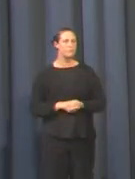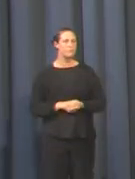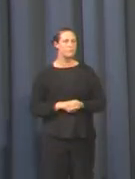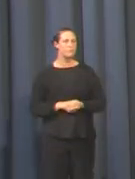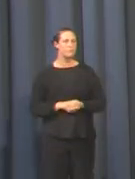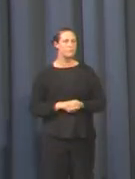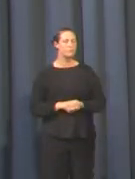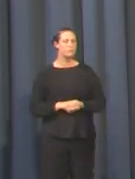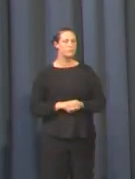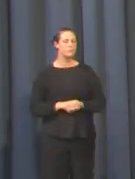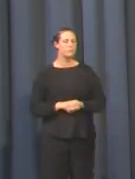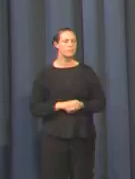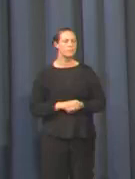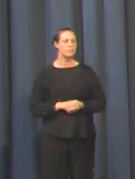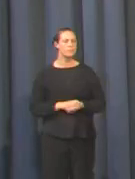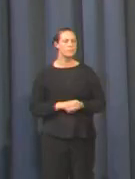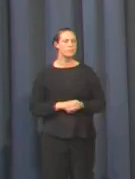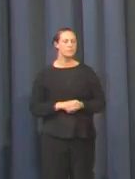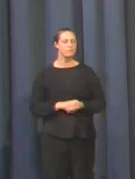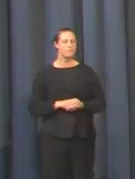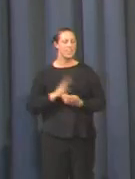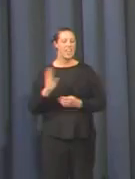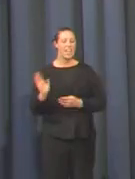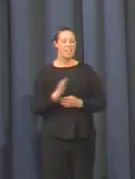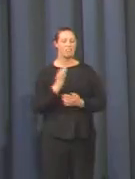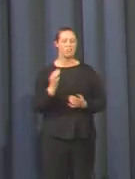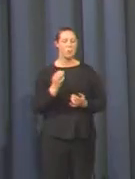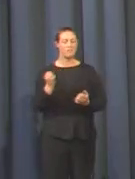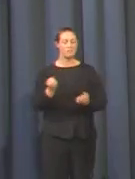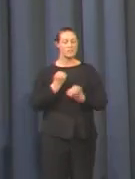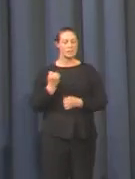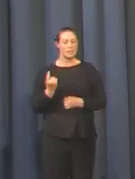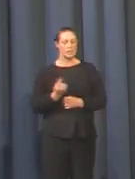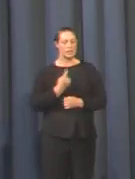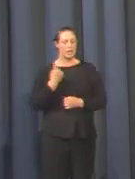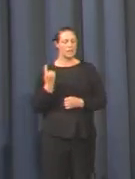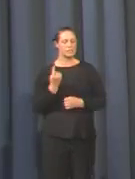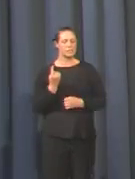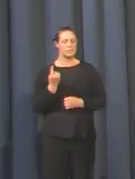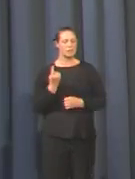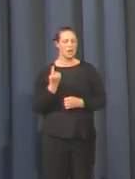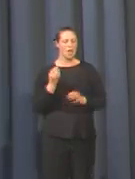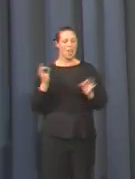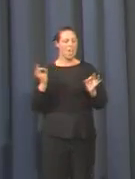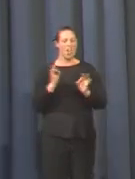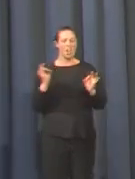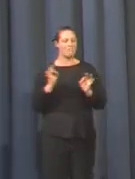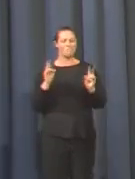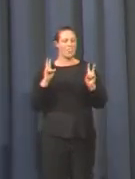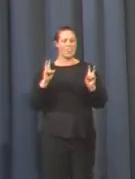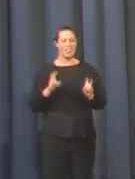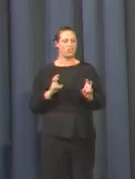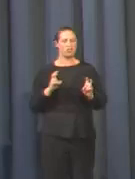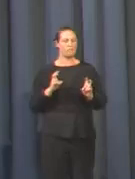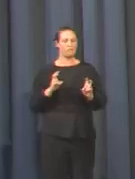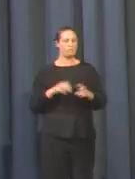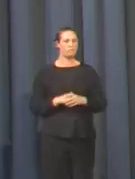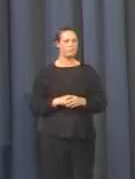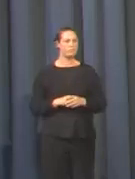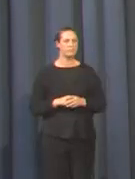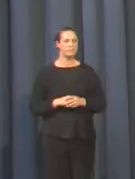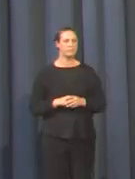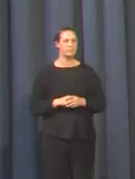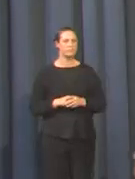In all of the cases that we've had come through, that hasn't been something that has been an issue. So that hasn't